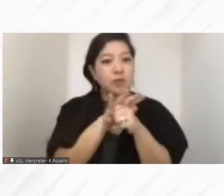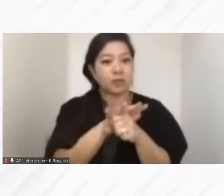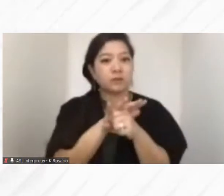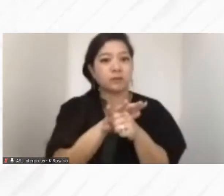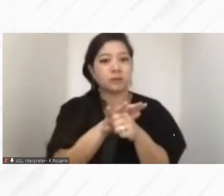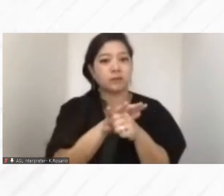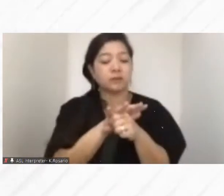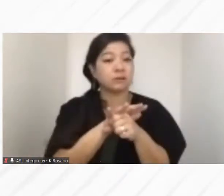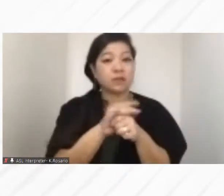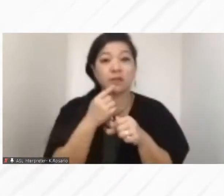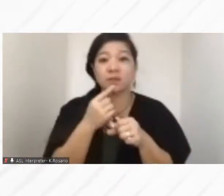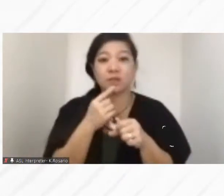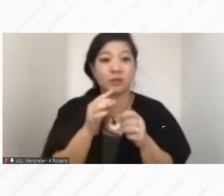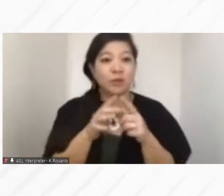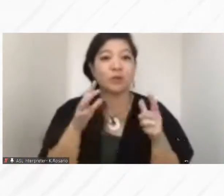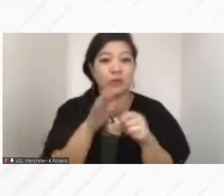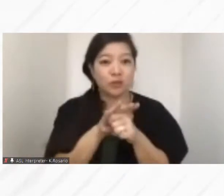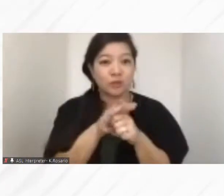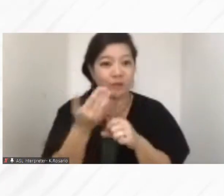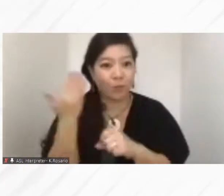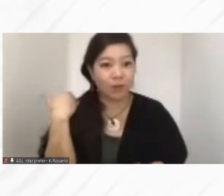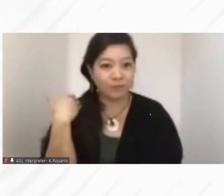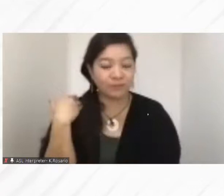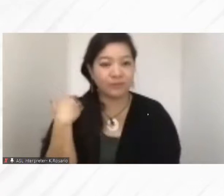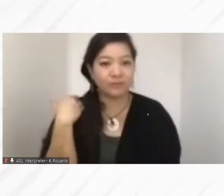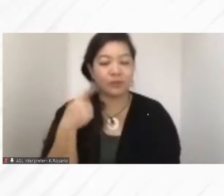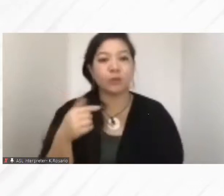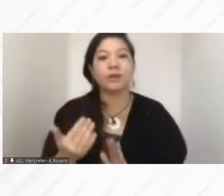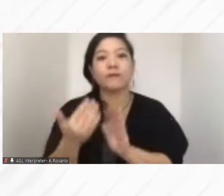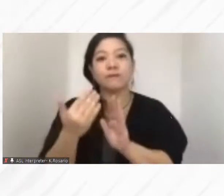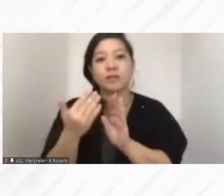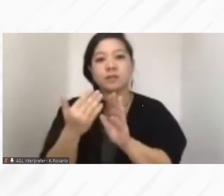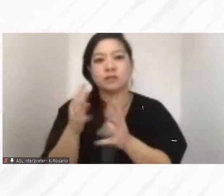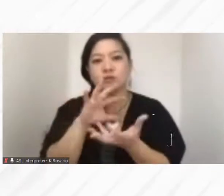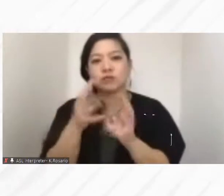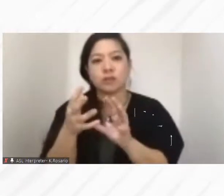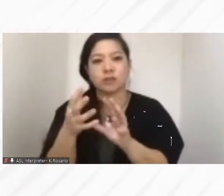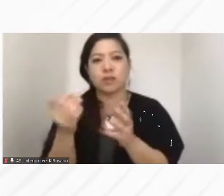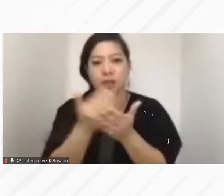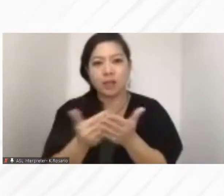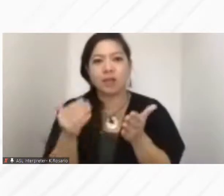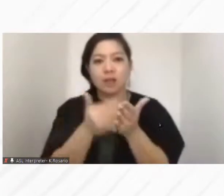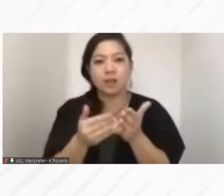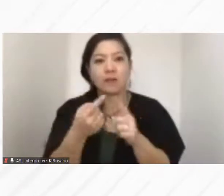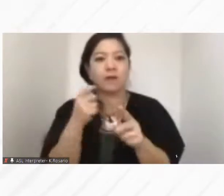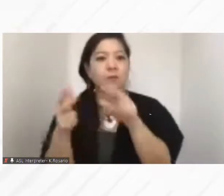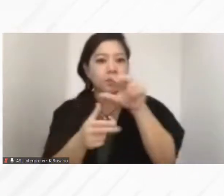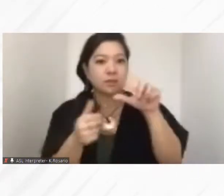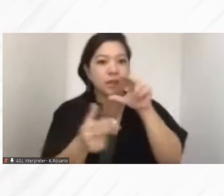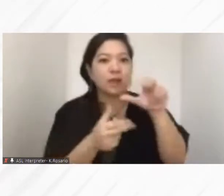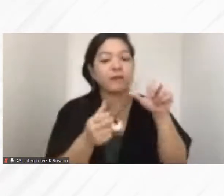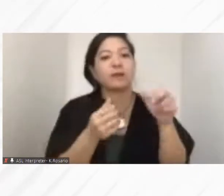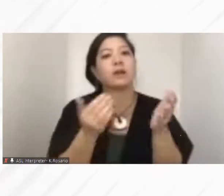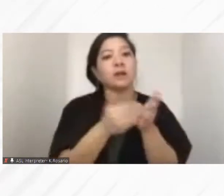I'd actually say greater stresses before. You've faced devastation time and again from typhoons, and time and